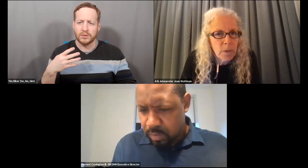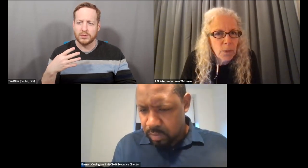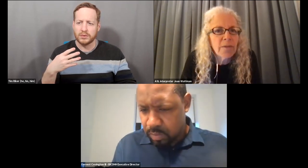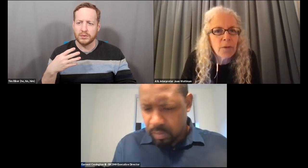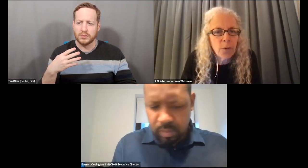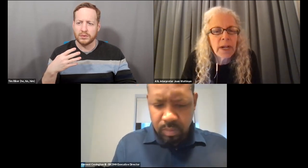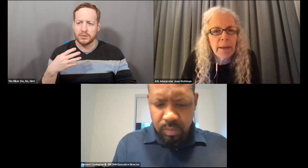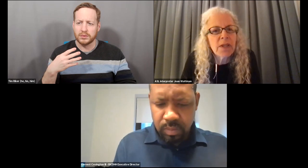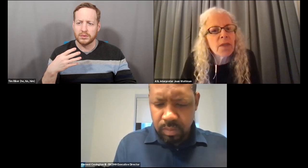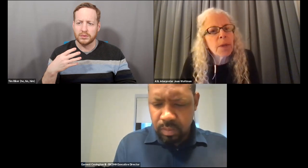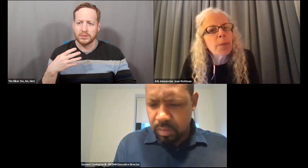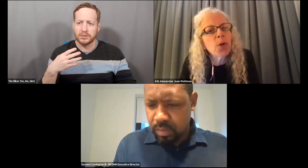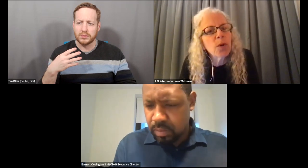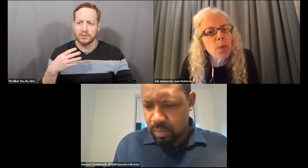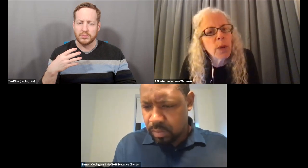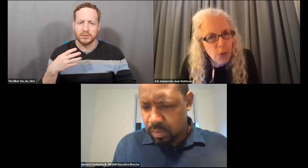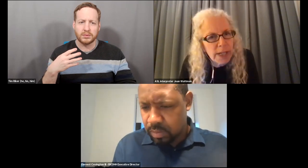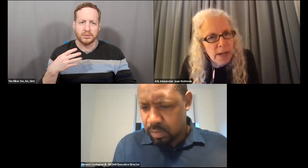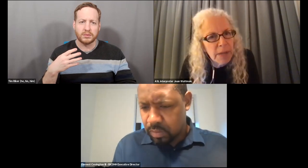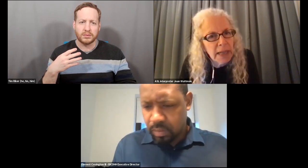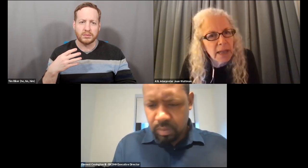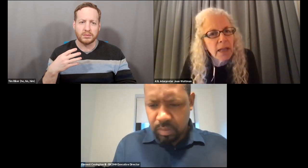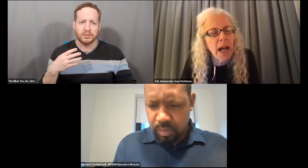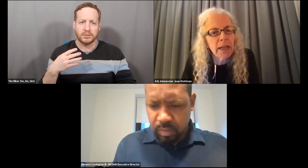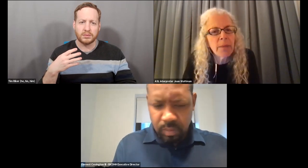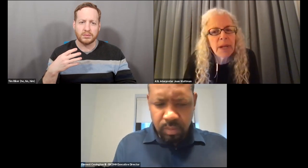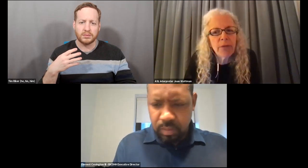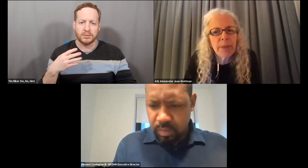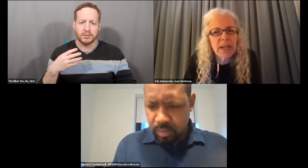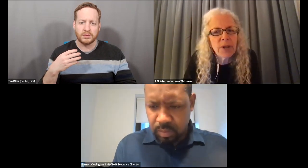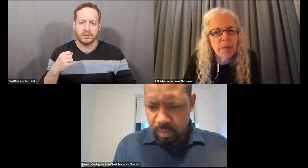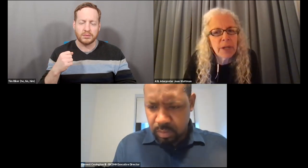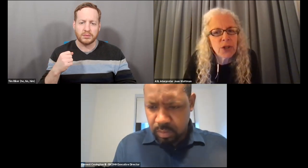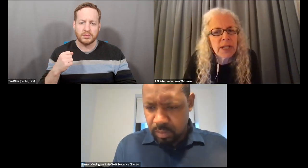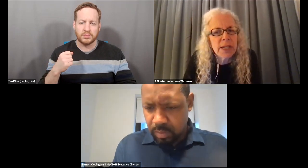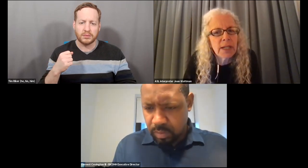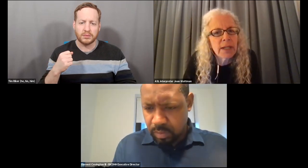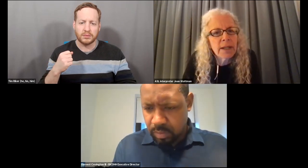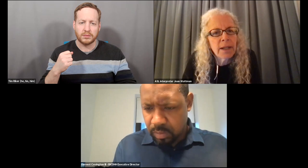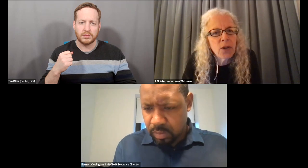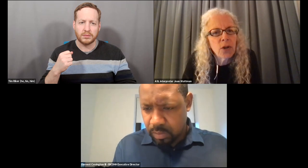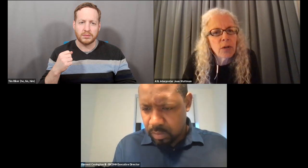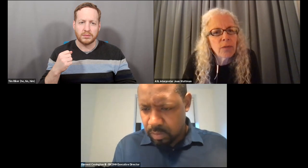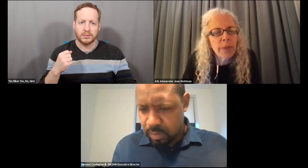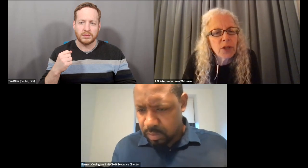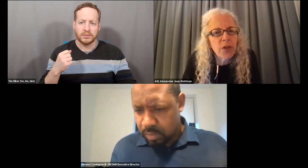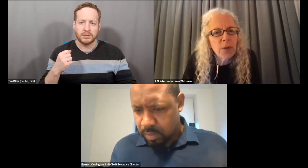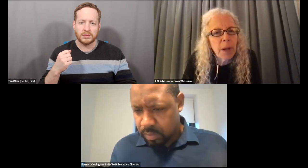We have the four names of the people who are interested in being on the committee from these different commissions or from the general